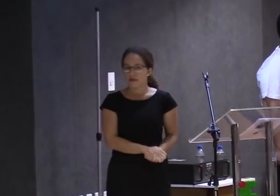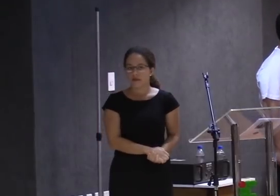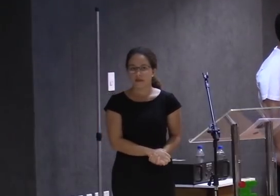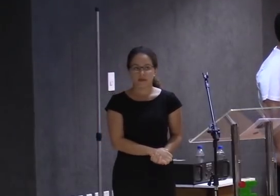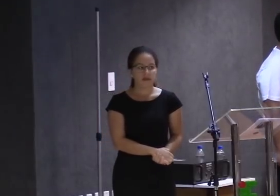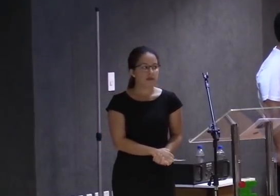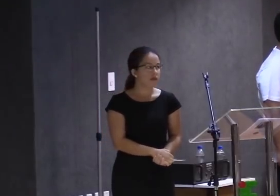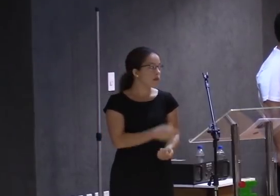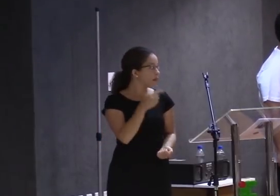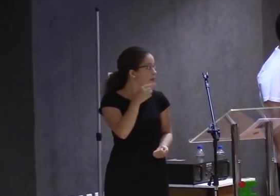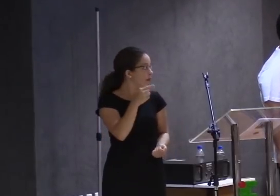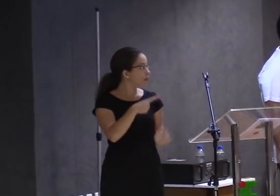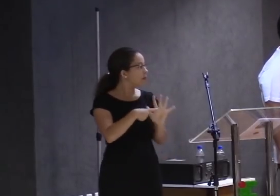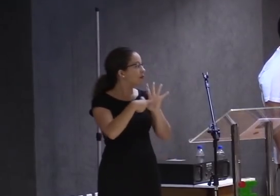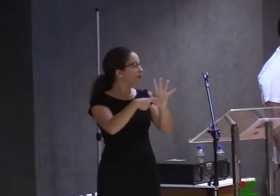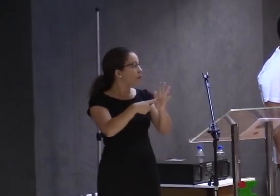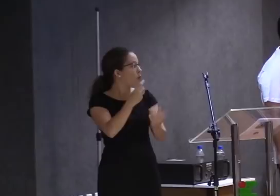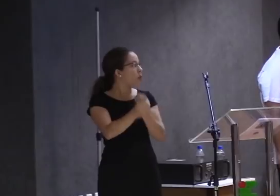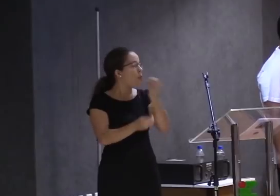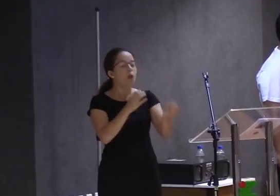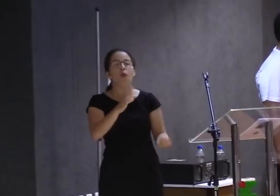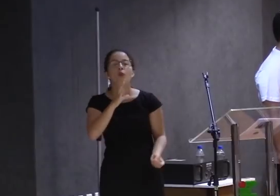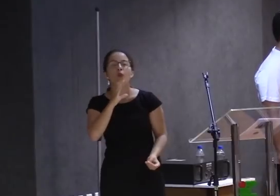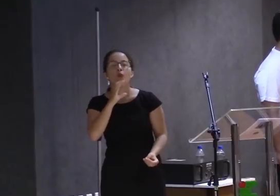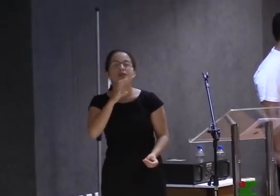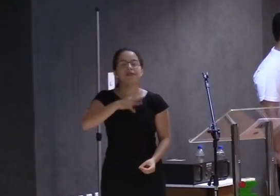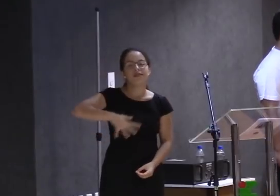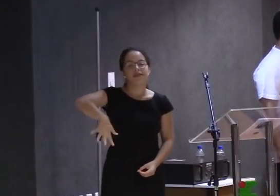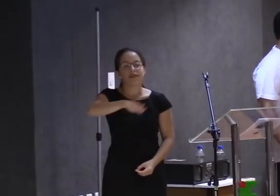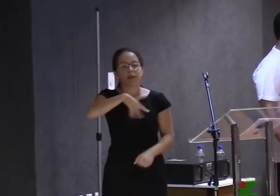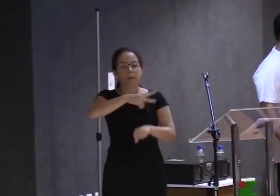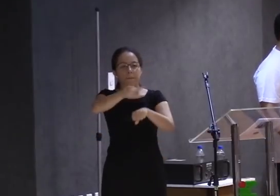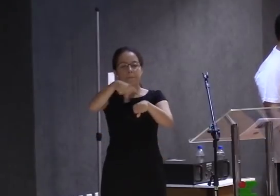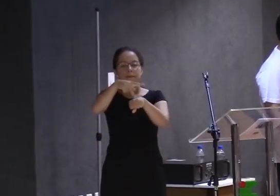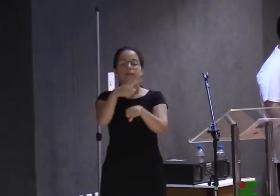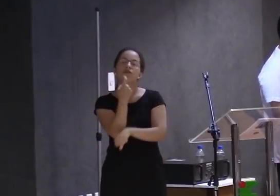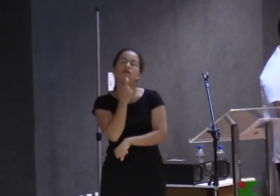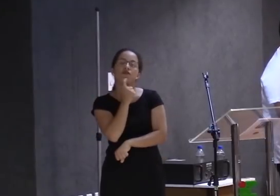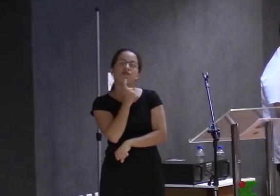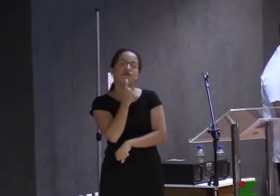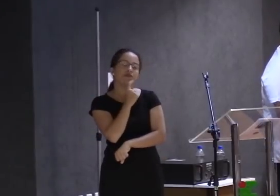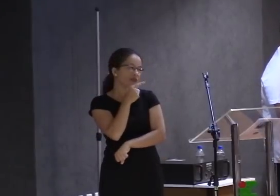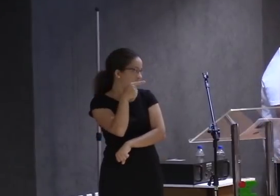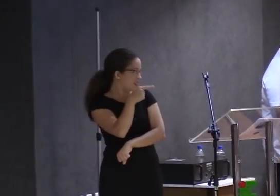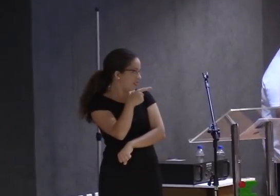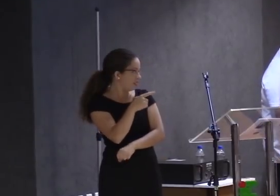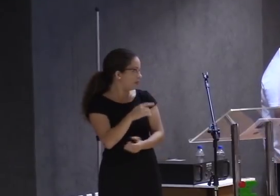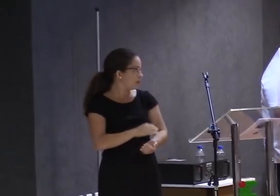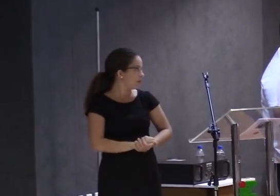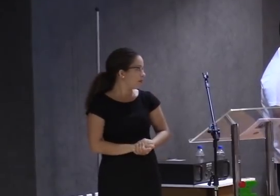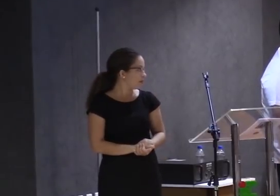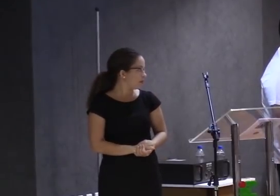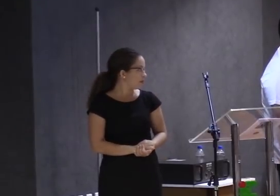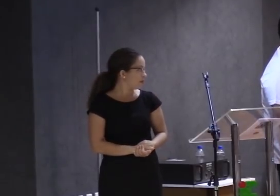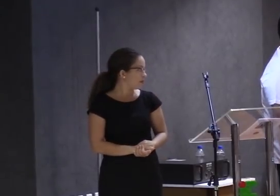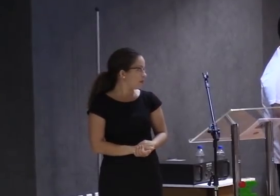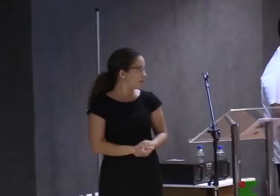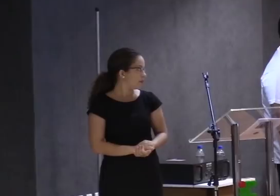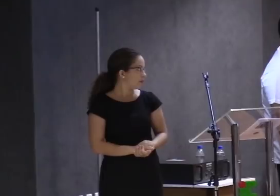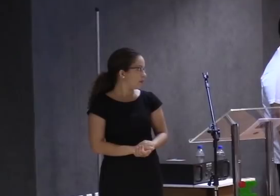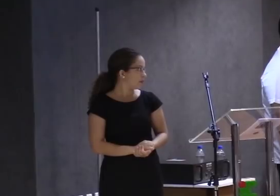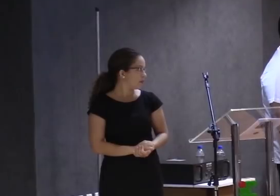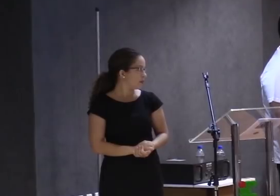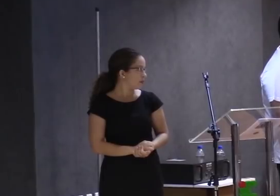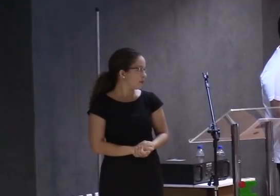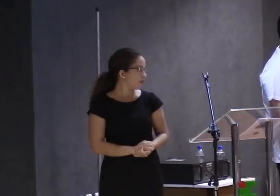So this is about your knowledge of Finland. Esse é o conhecimento que vocês têm sobre a Finlândia. Finland has a